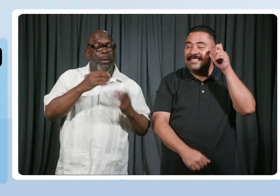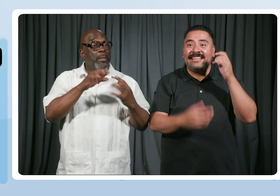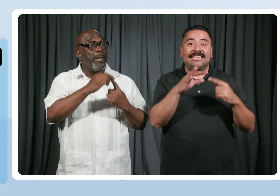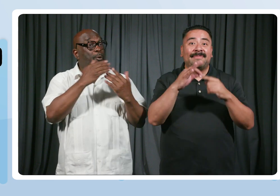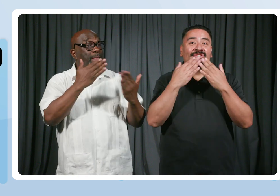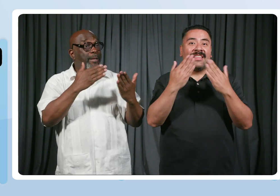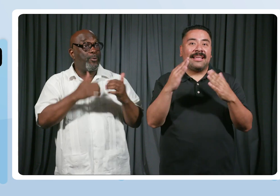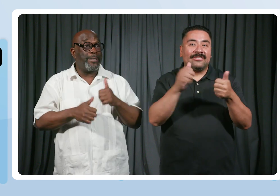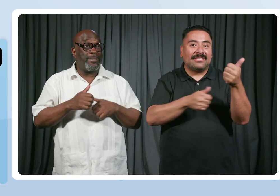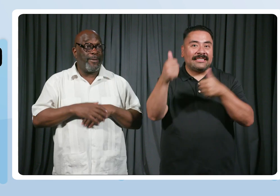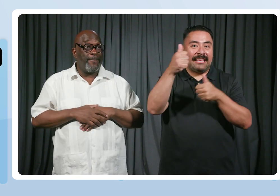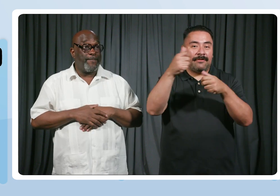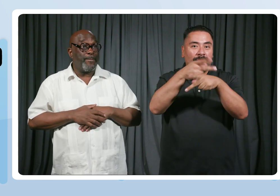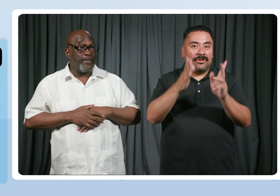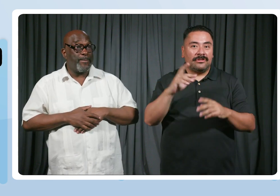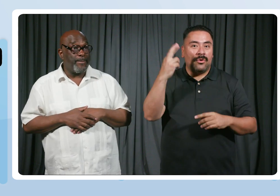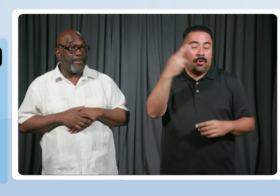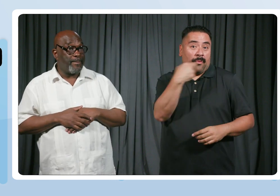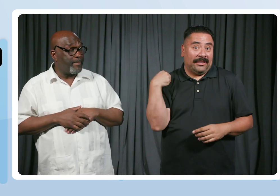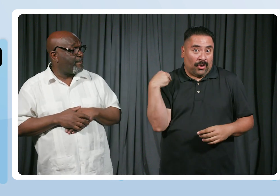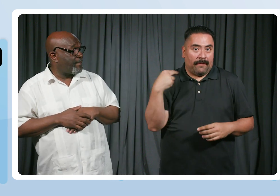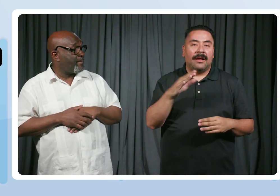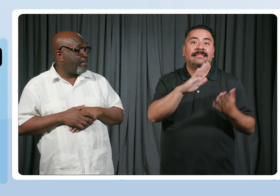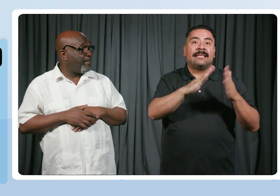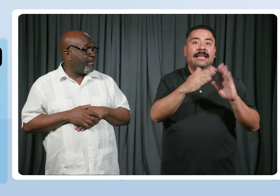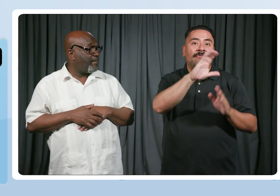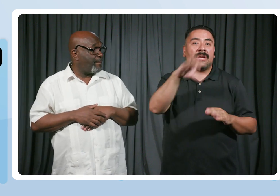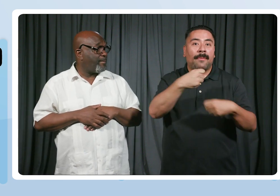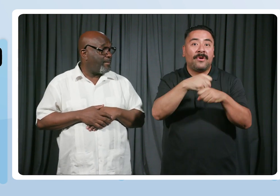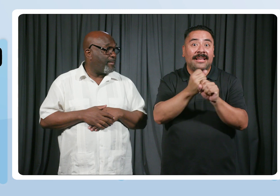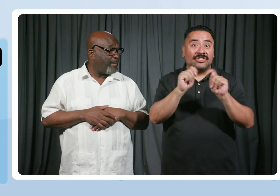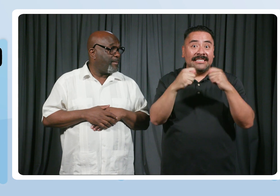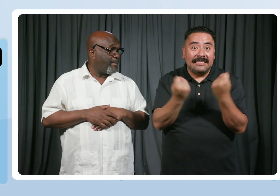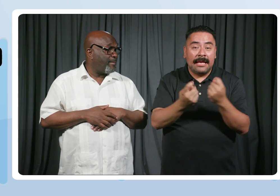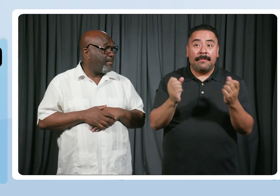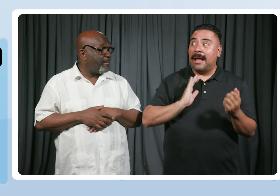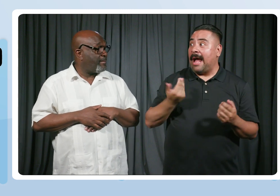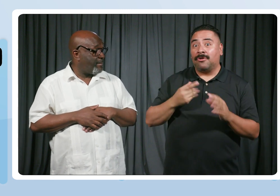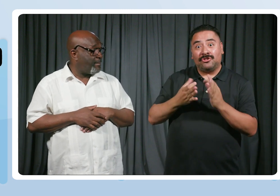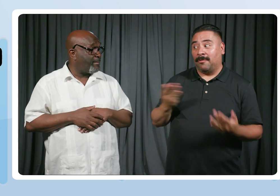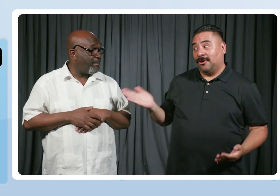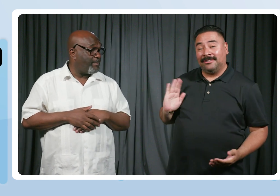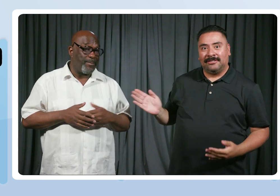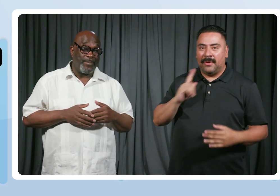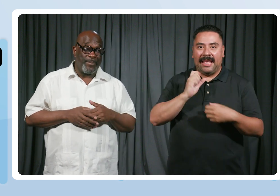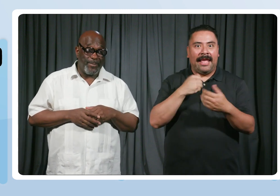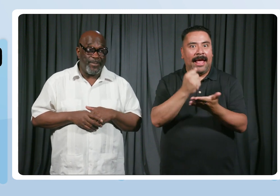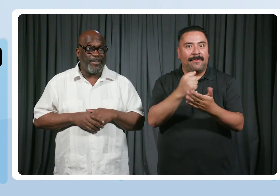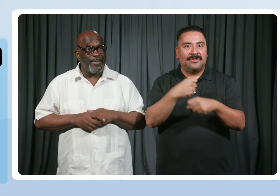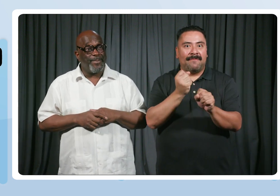executive producer, Commissioner Rachel Arfa, the City of Chicago's production team, our sign language interpreters who helped to make